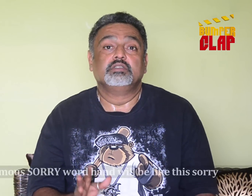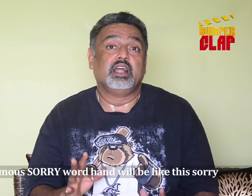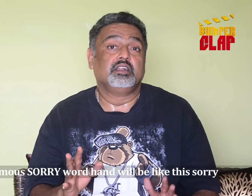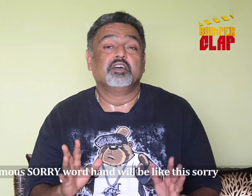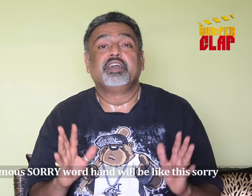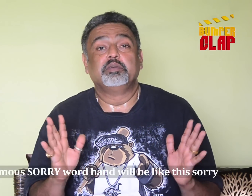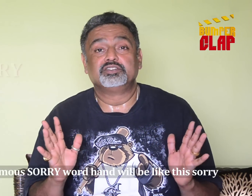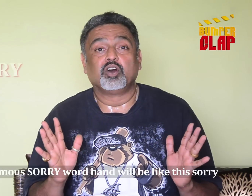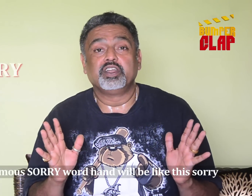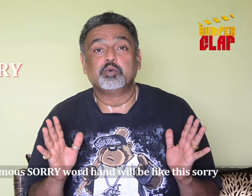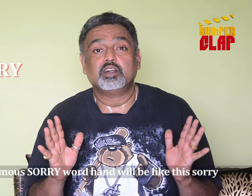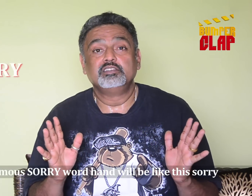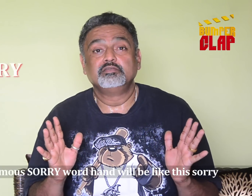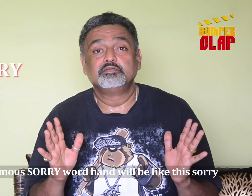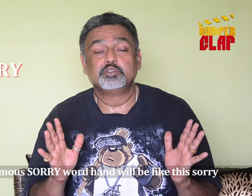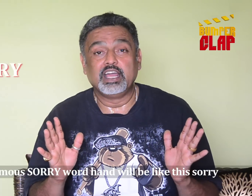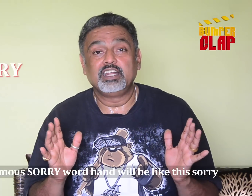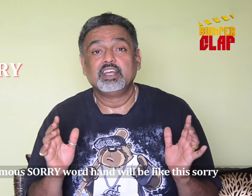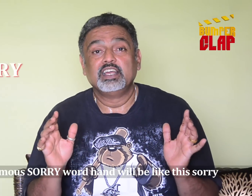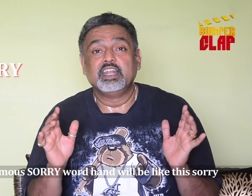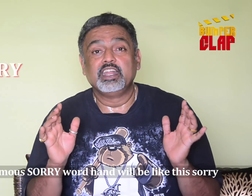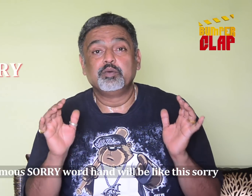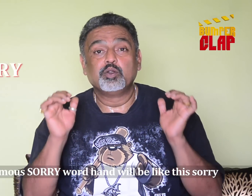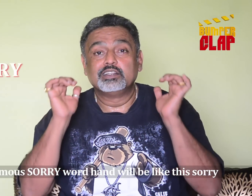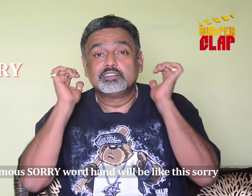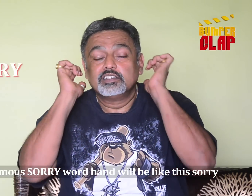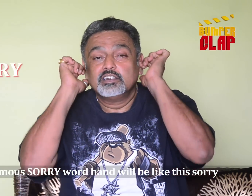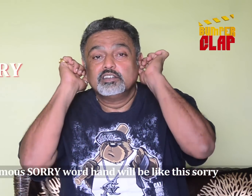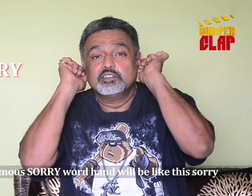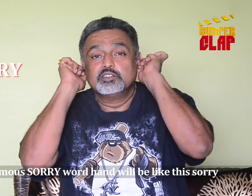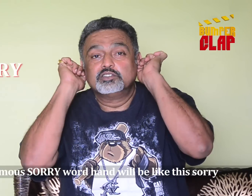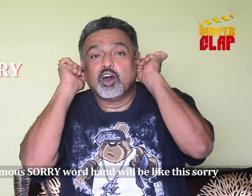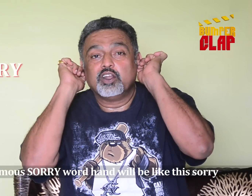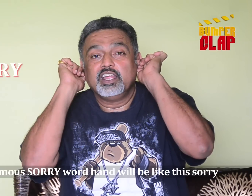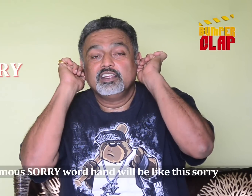Then the famous sorry word, right? In India we do like this, sorry.